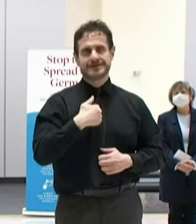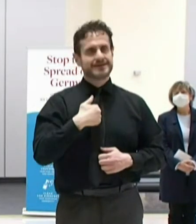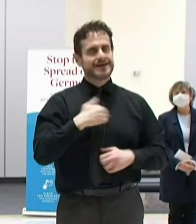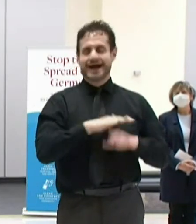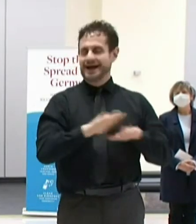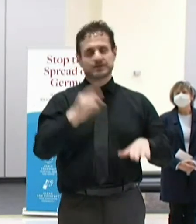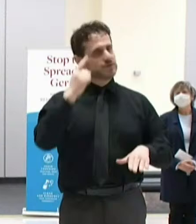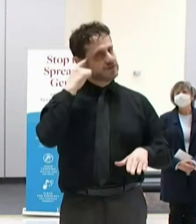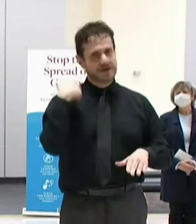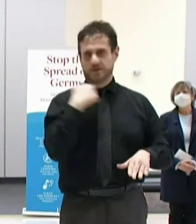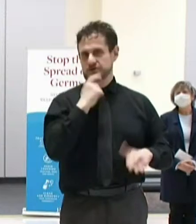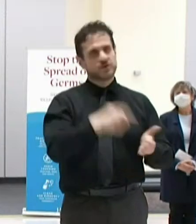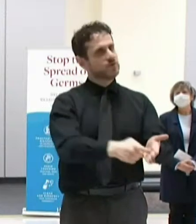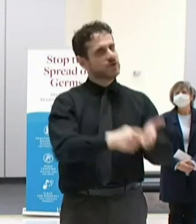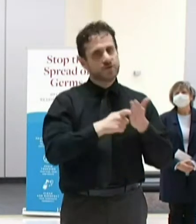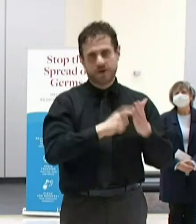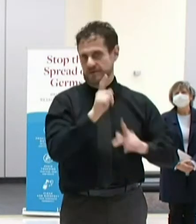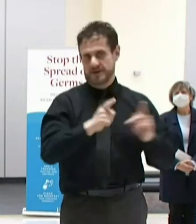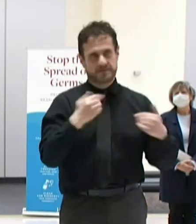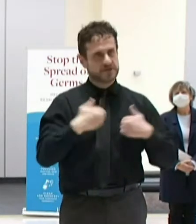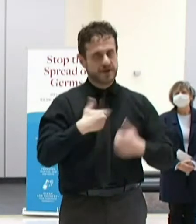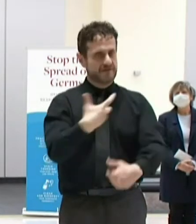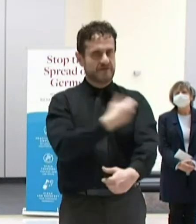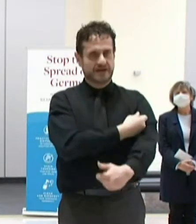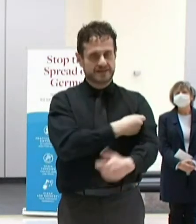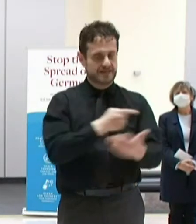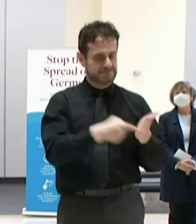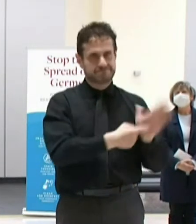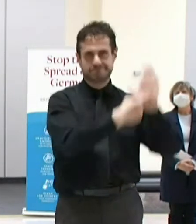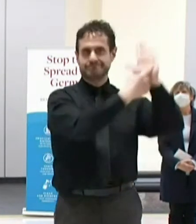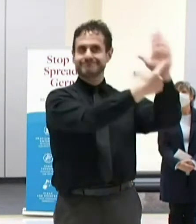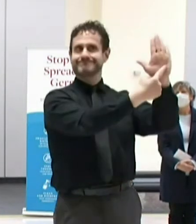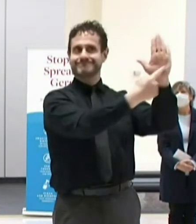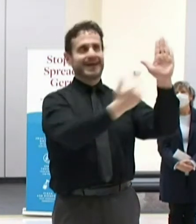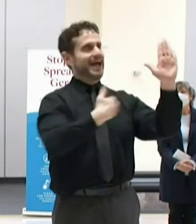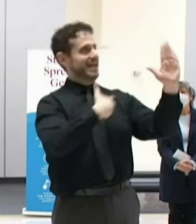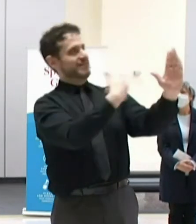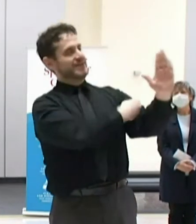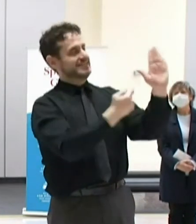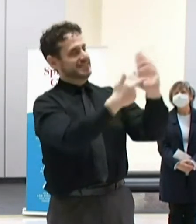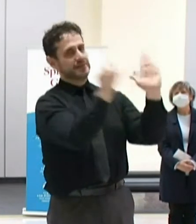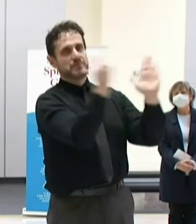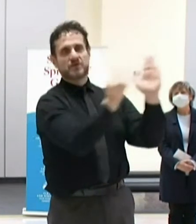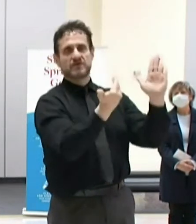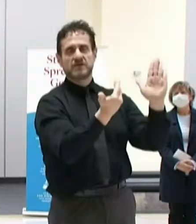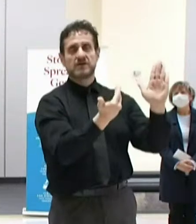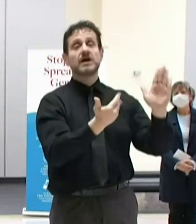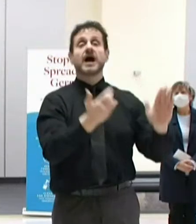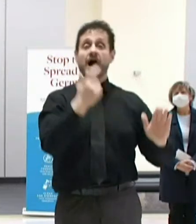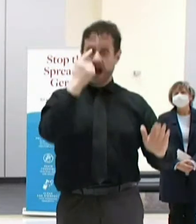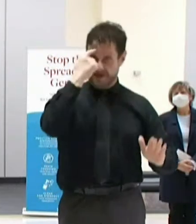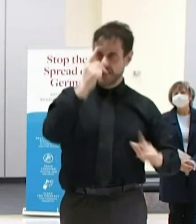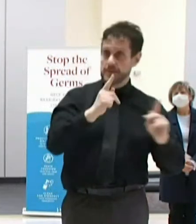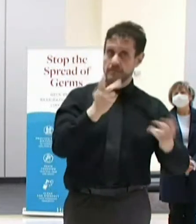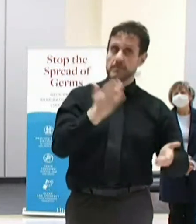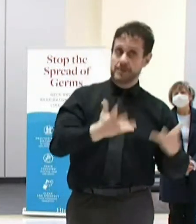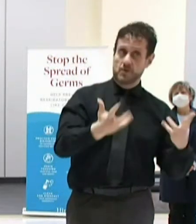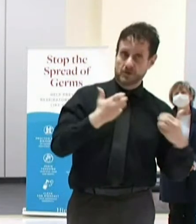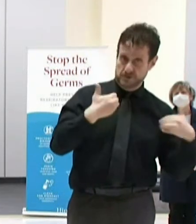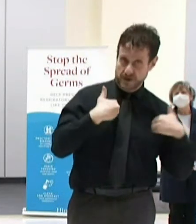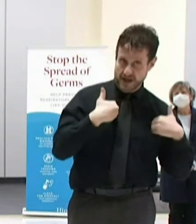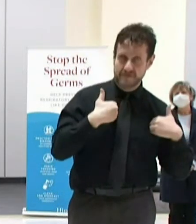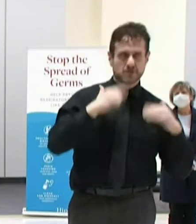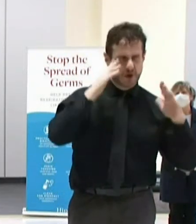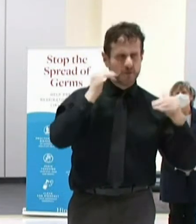not think we should require people to have a vaccination passport. I think that people may want to have one, and so I hope they're available